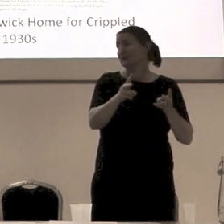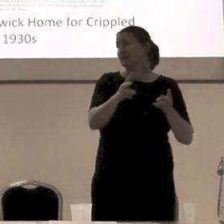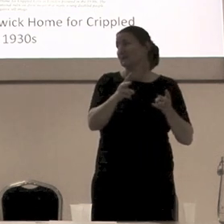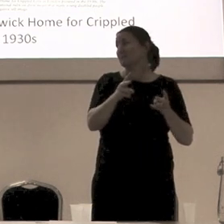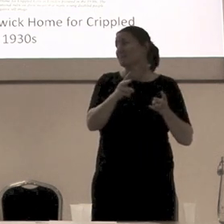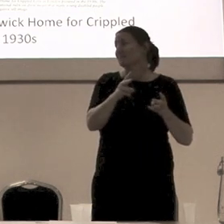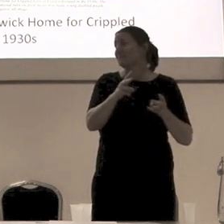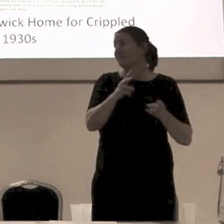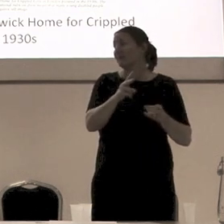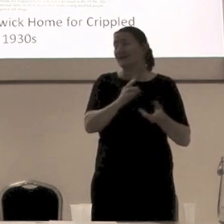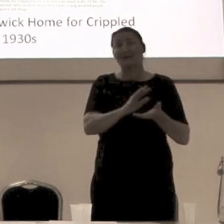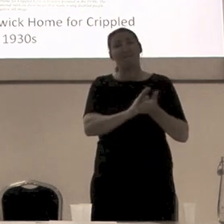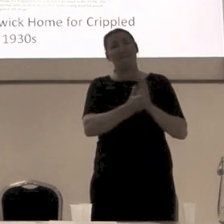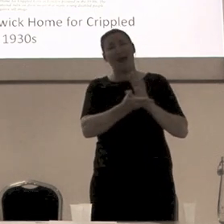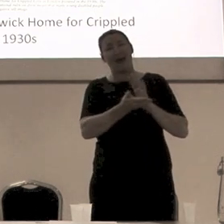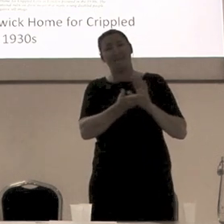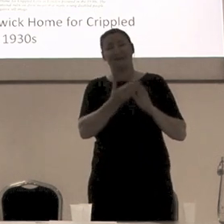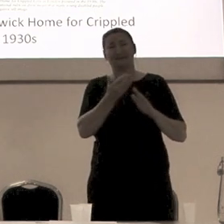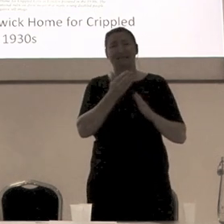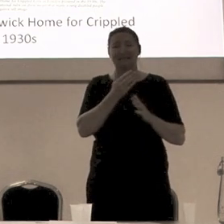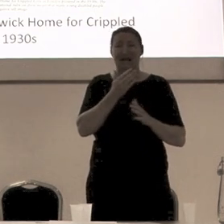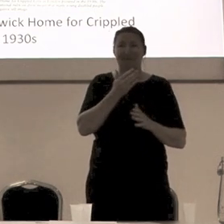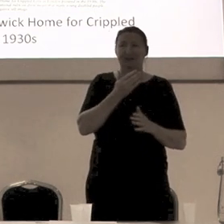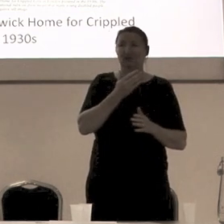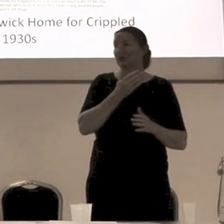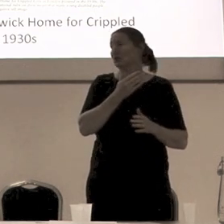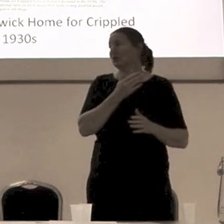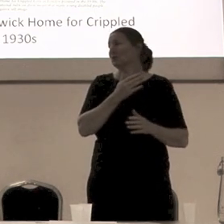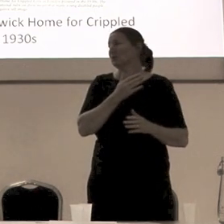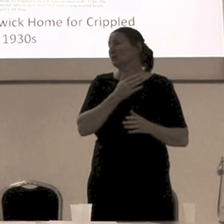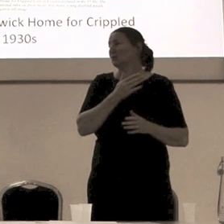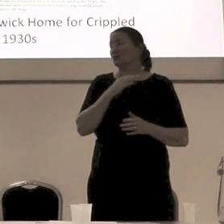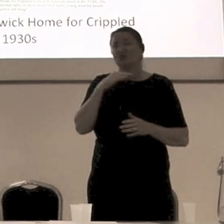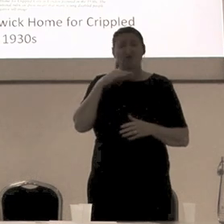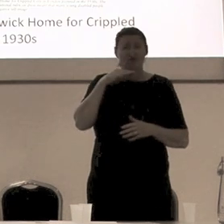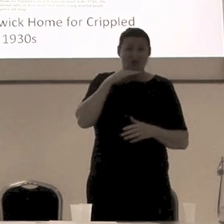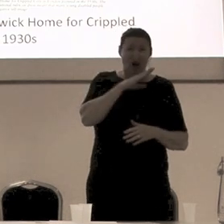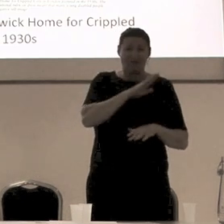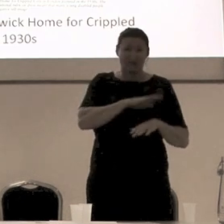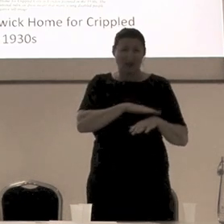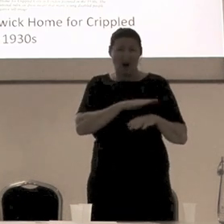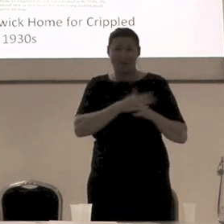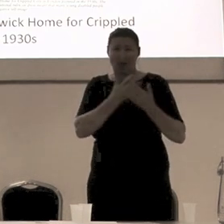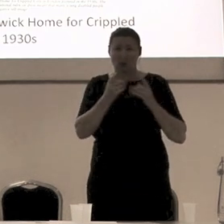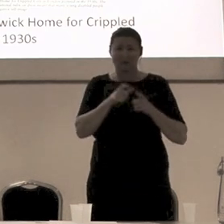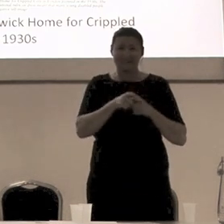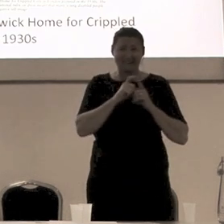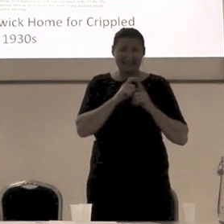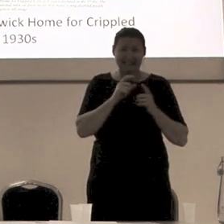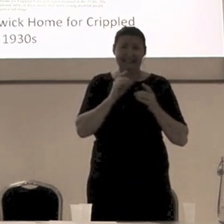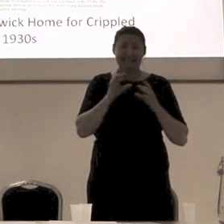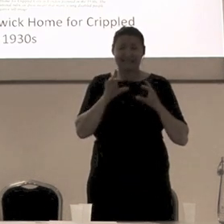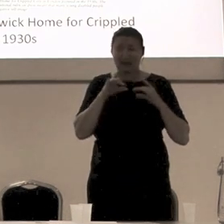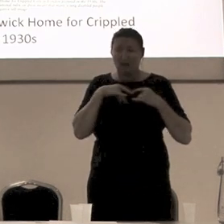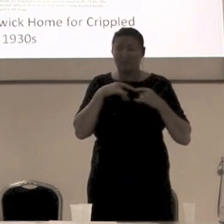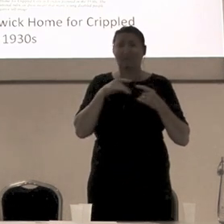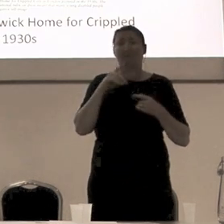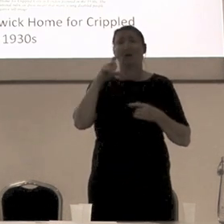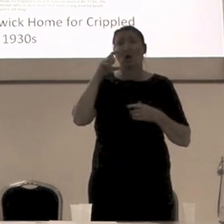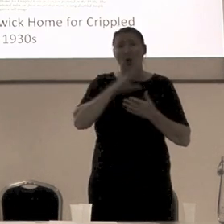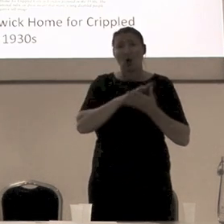causes of impairment in the late 19th century. It was a very rough place, there were lots of diseases, cholera was very